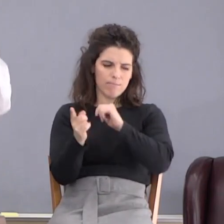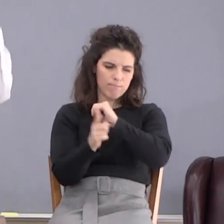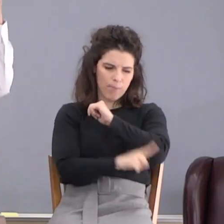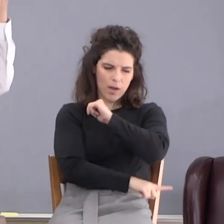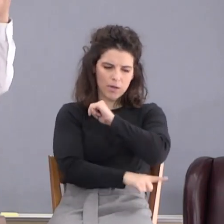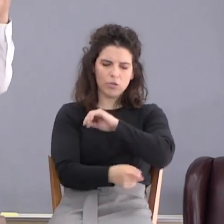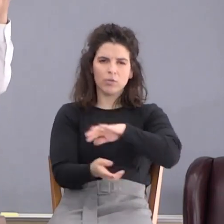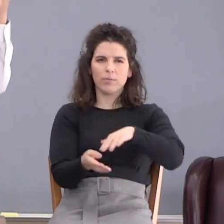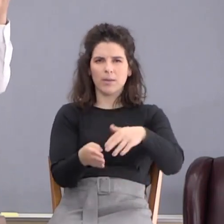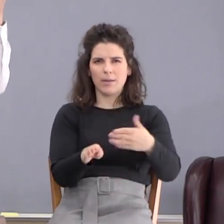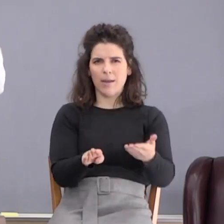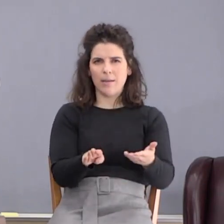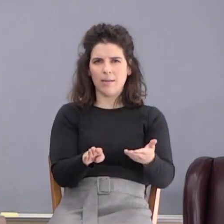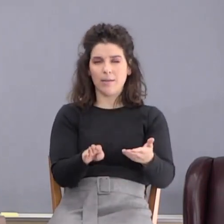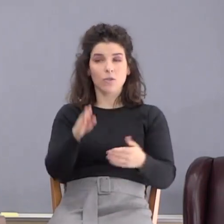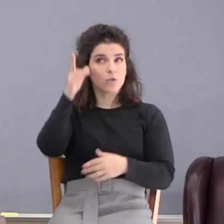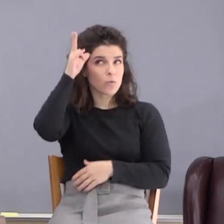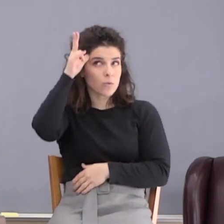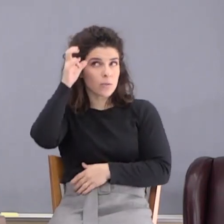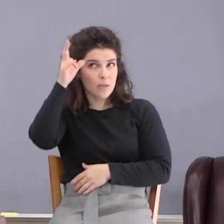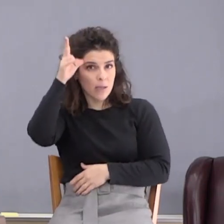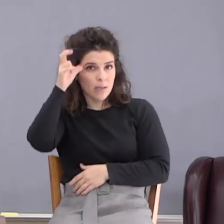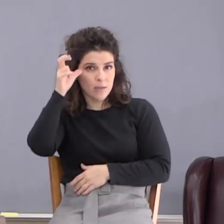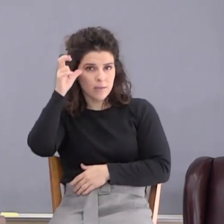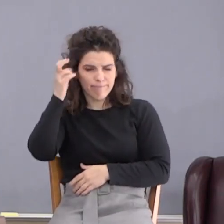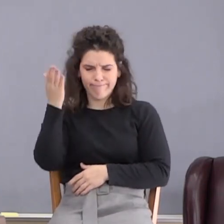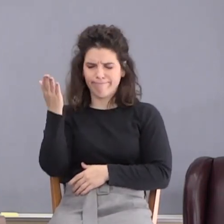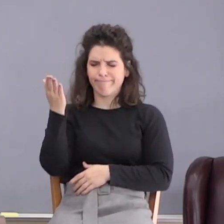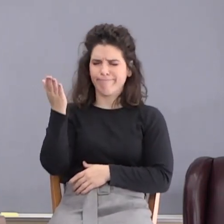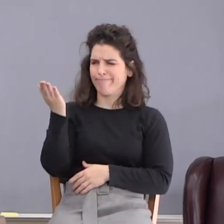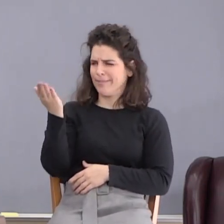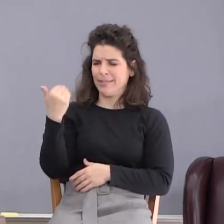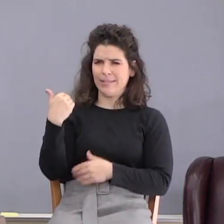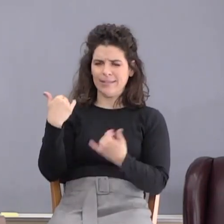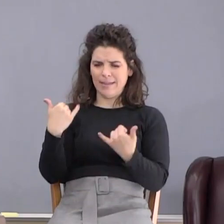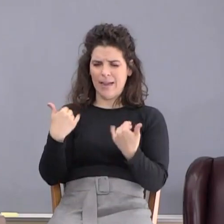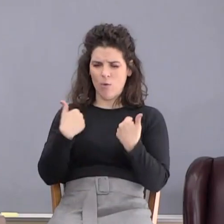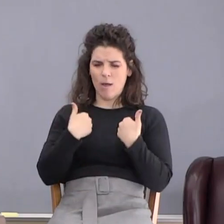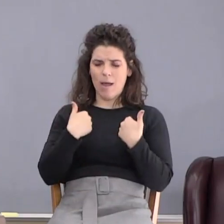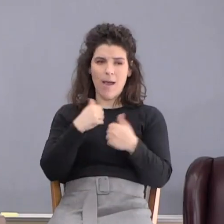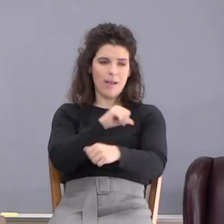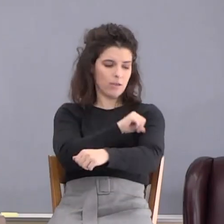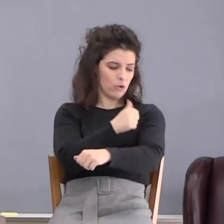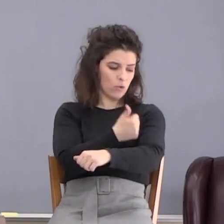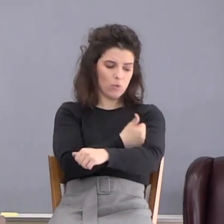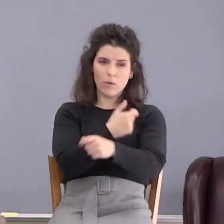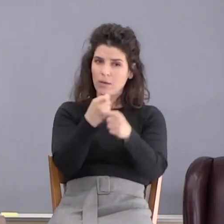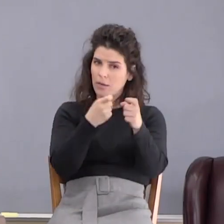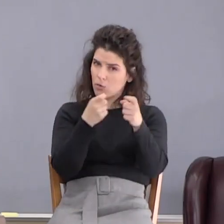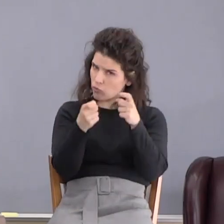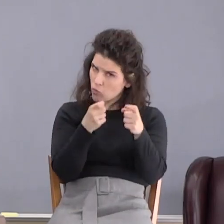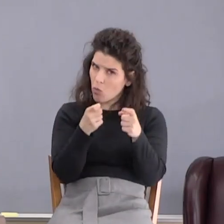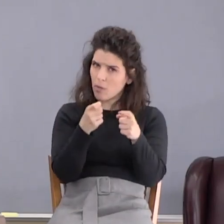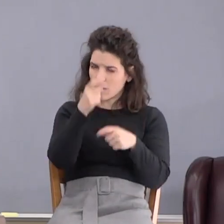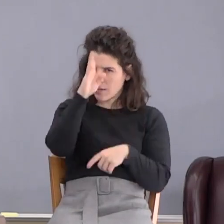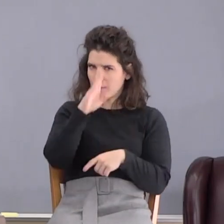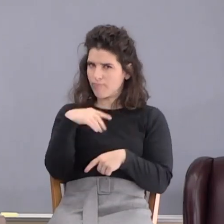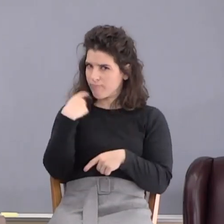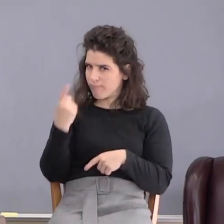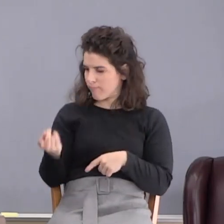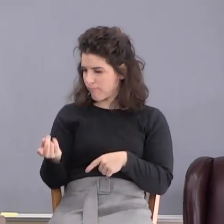here's Satan, who now has authority, and God